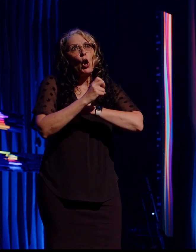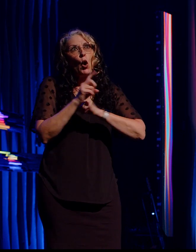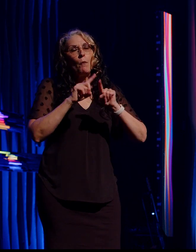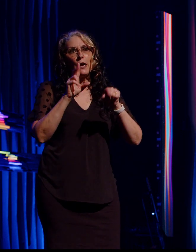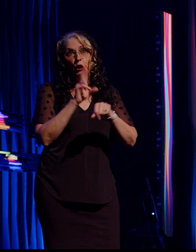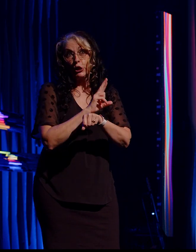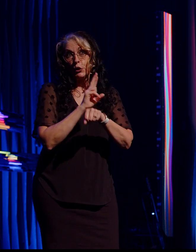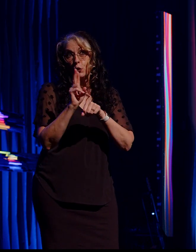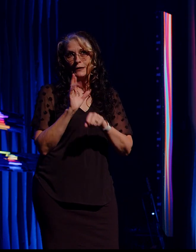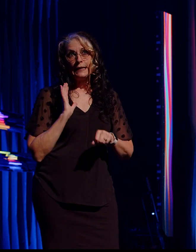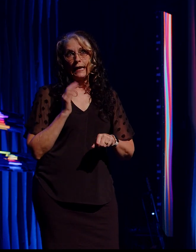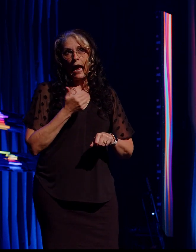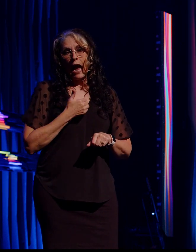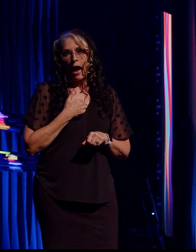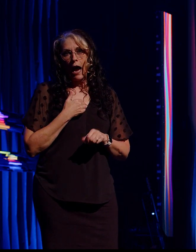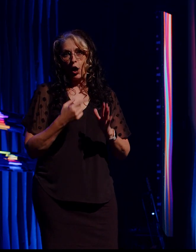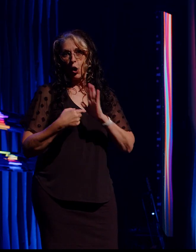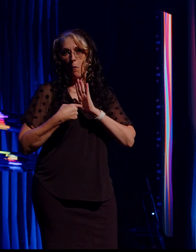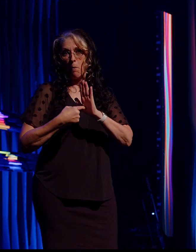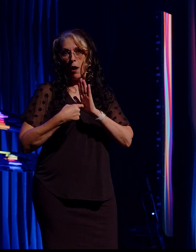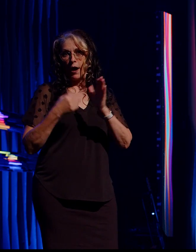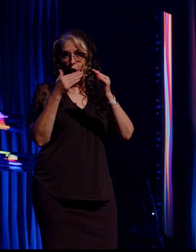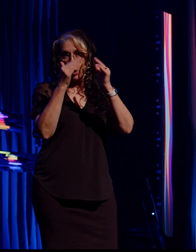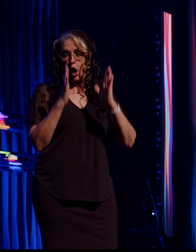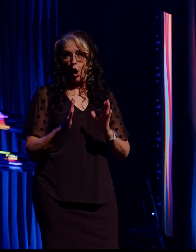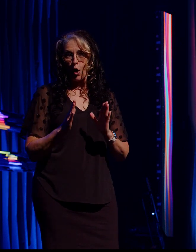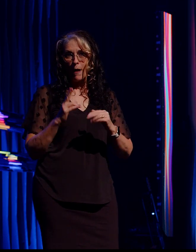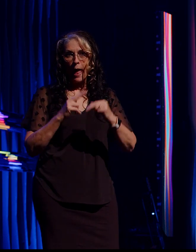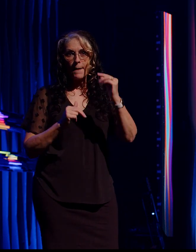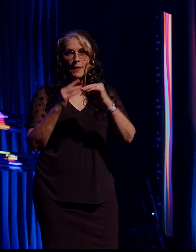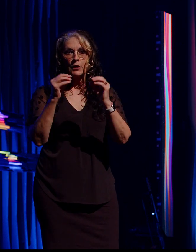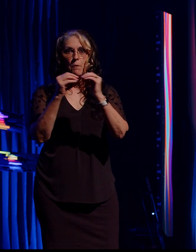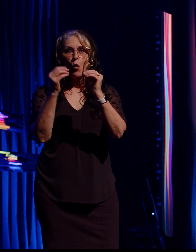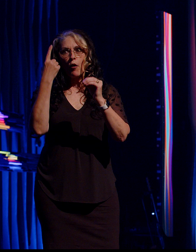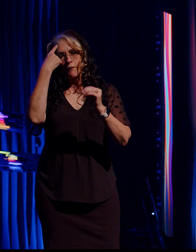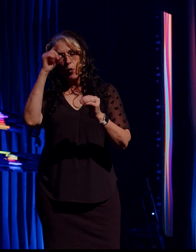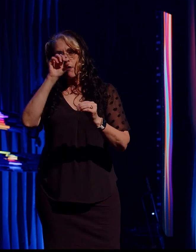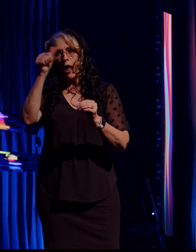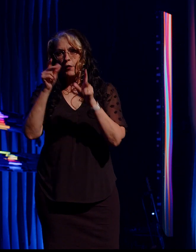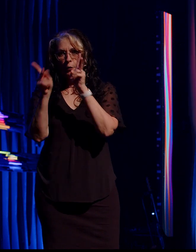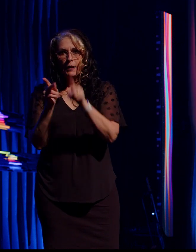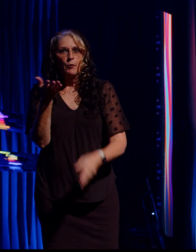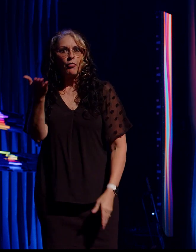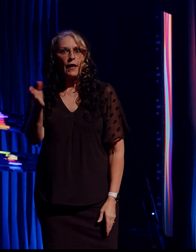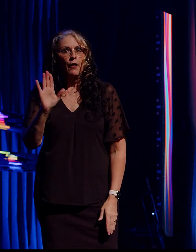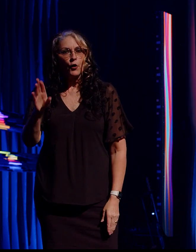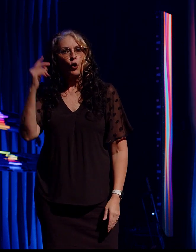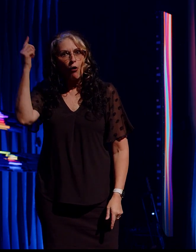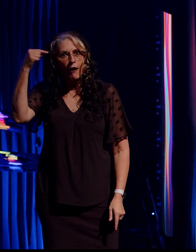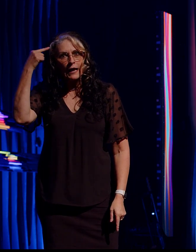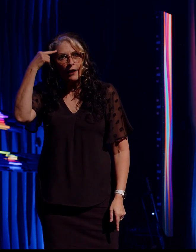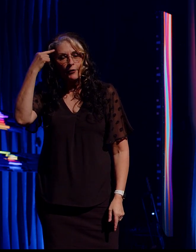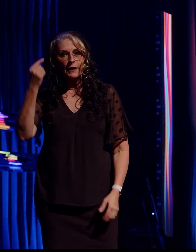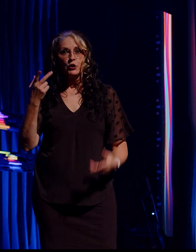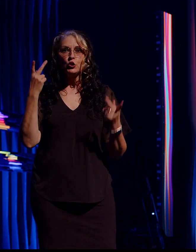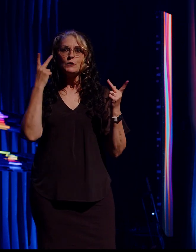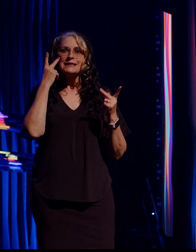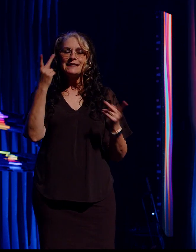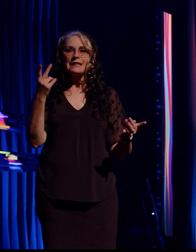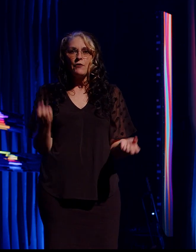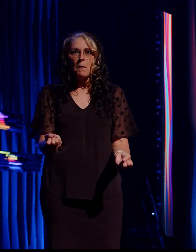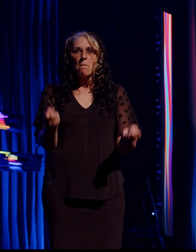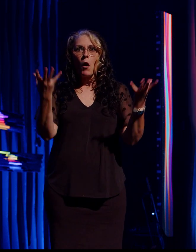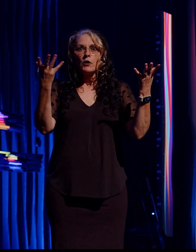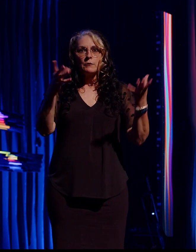is using our model home and building it for others as well. So just seeing how God is even multiplying